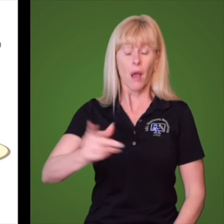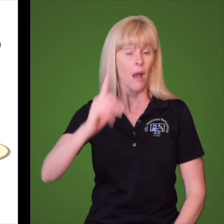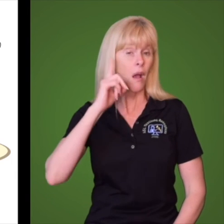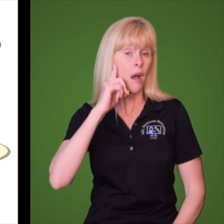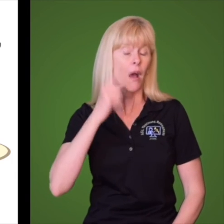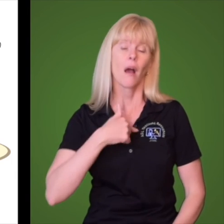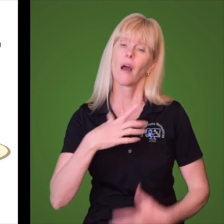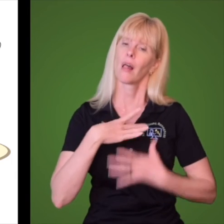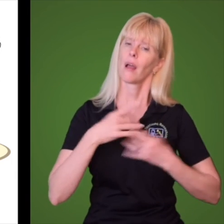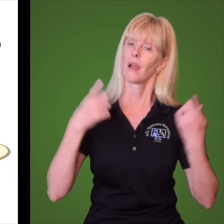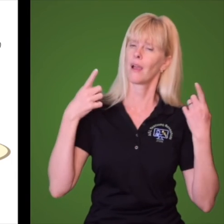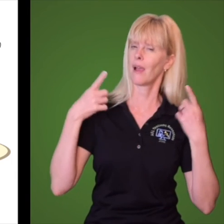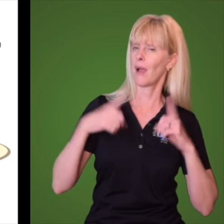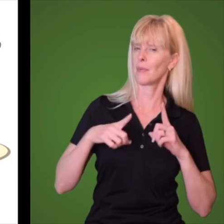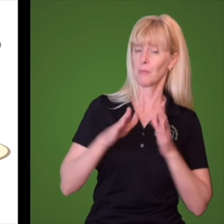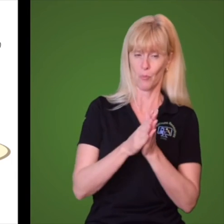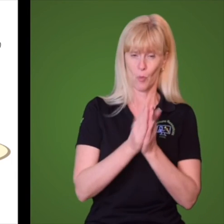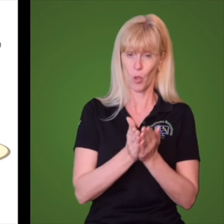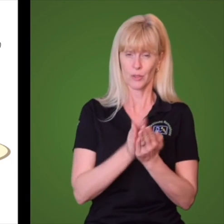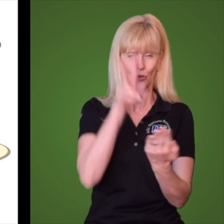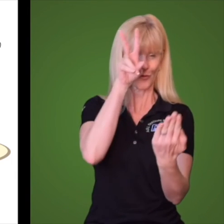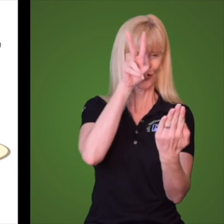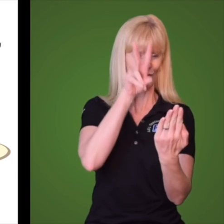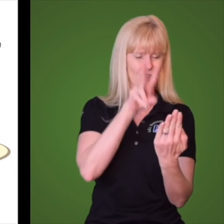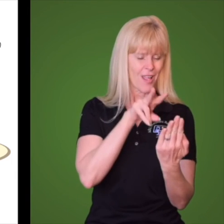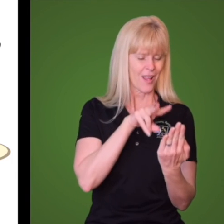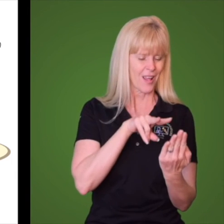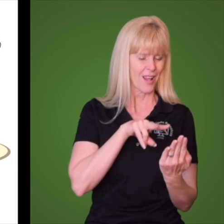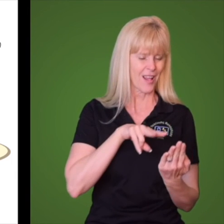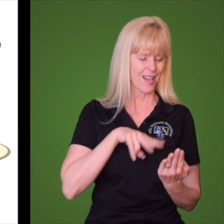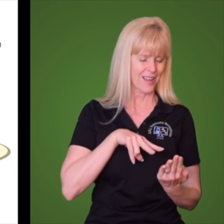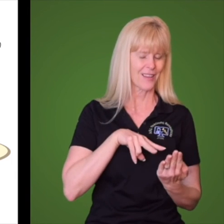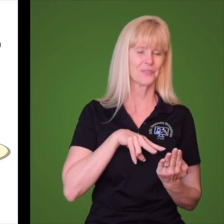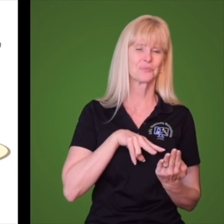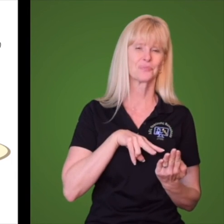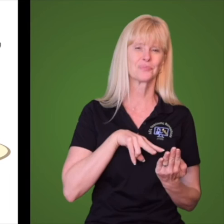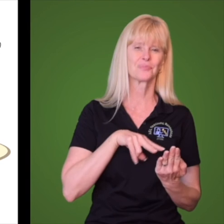I like my ears when I read books.